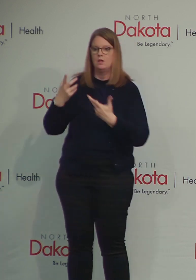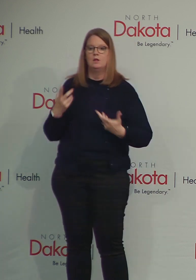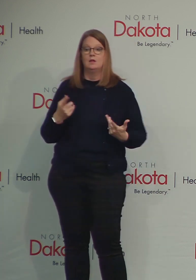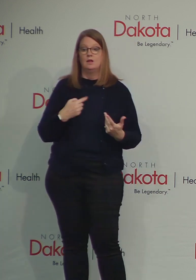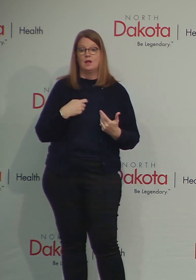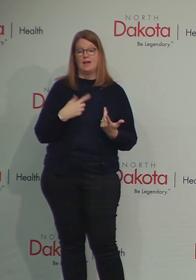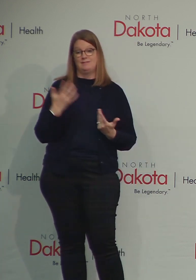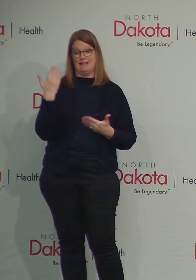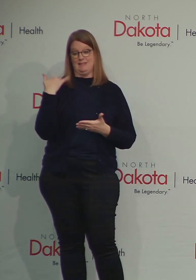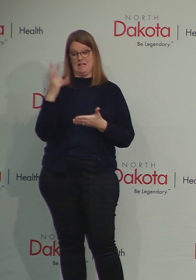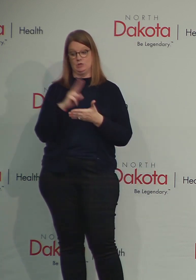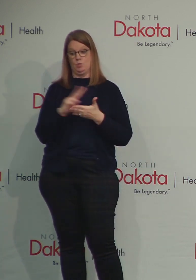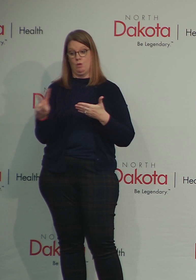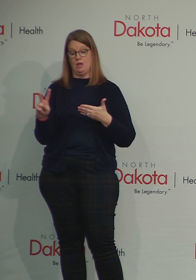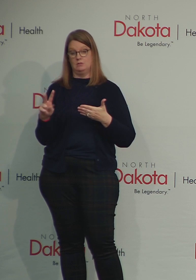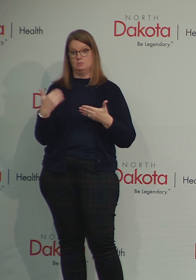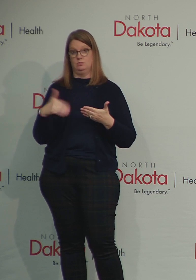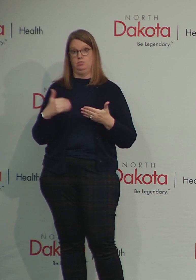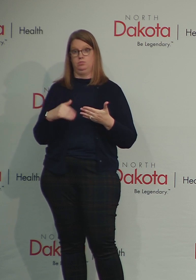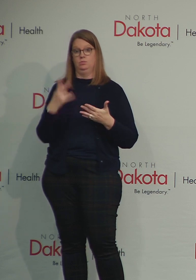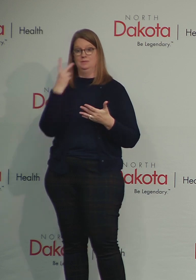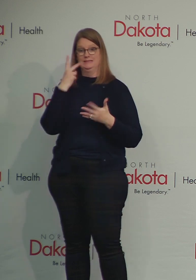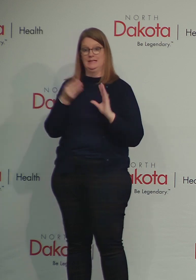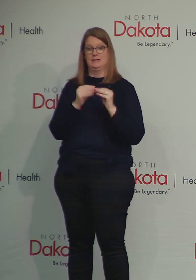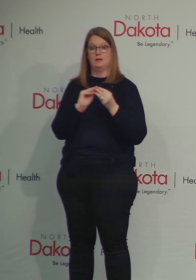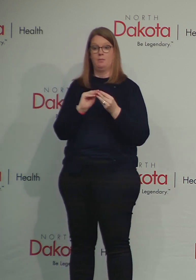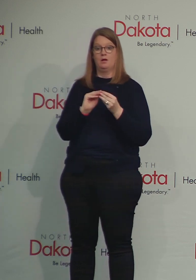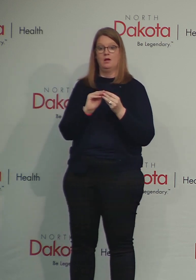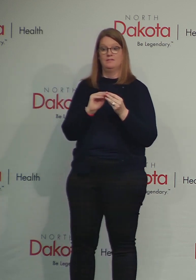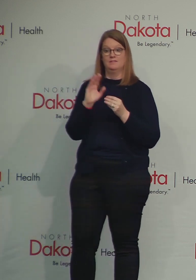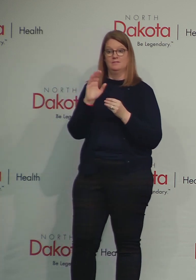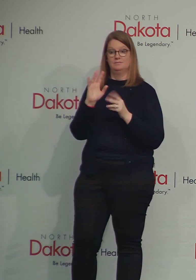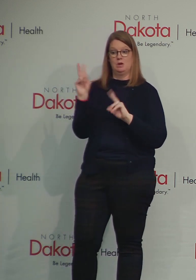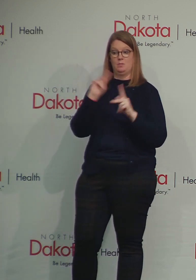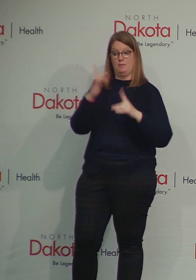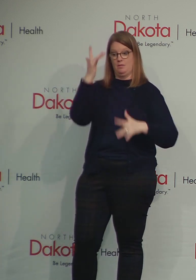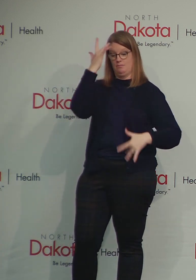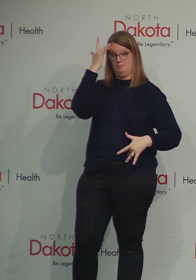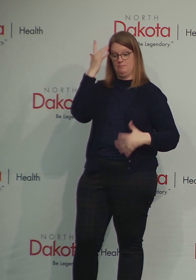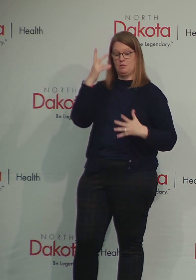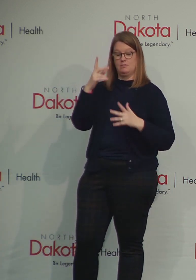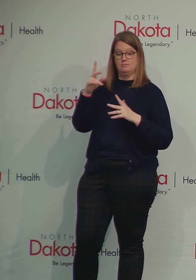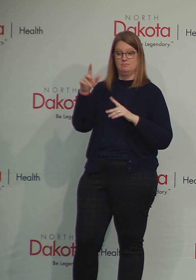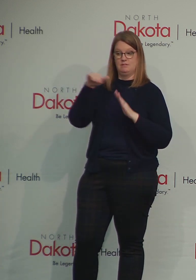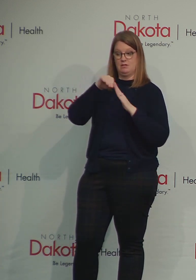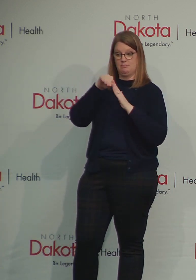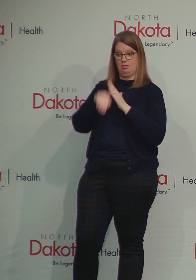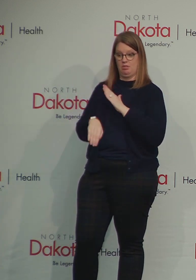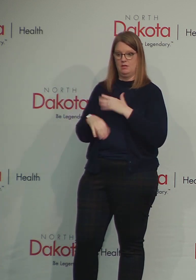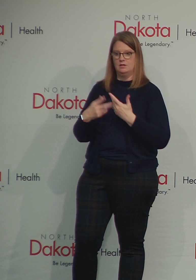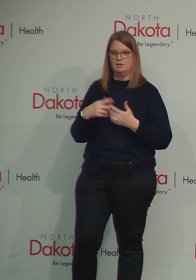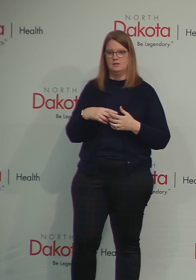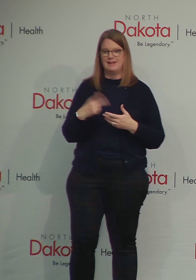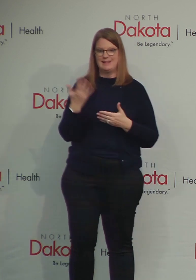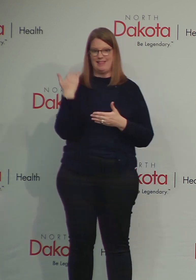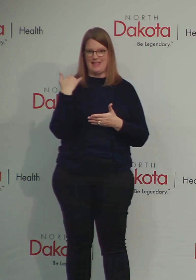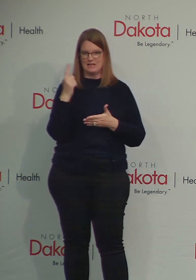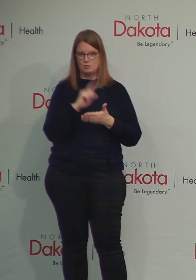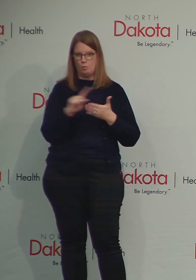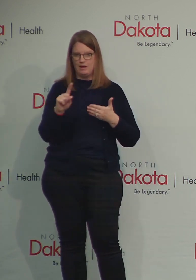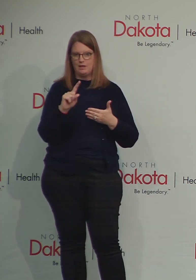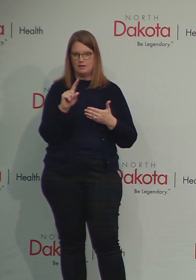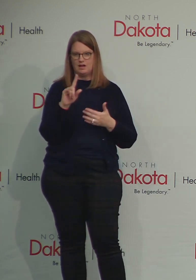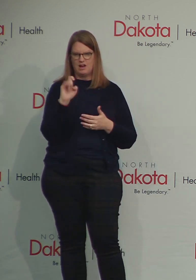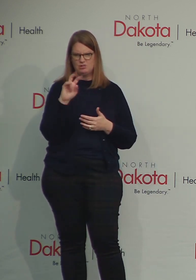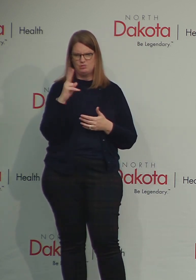that we've been getting the last 2 weeks in terms of declining cases. It's hard to use the word victory when you had 102 people die in the last week,